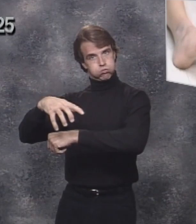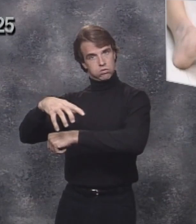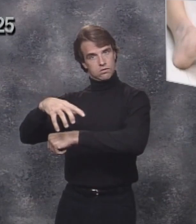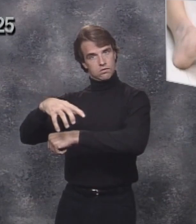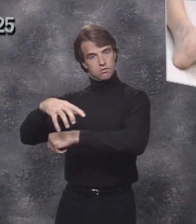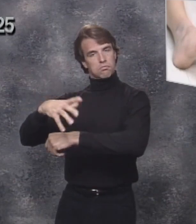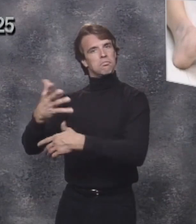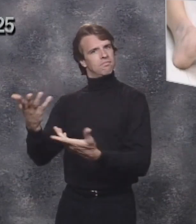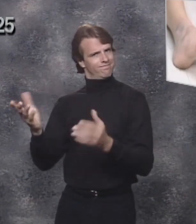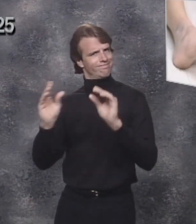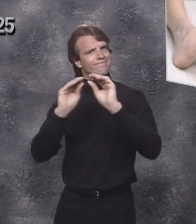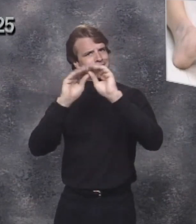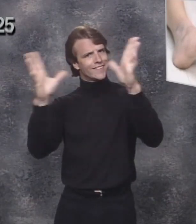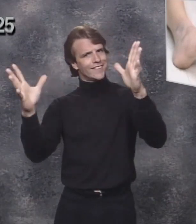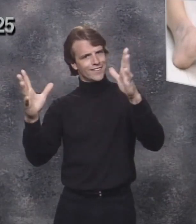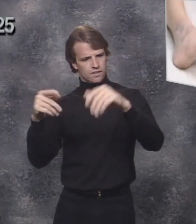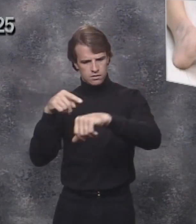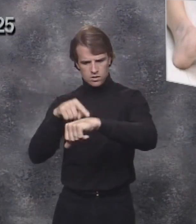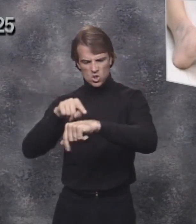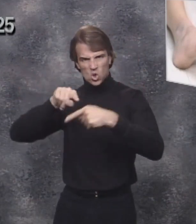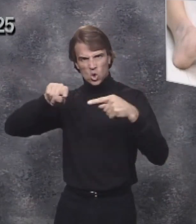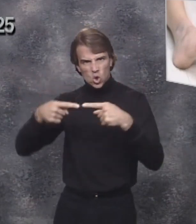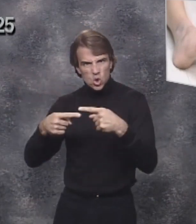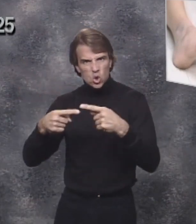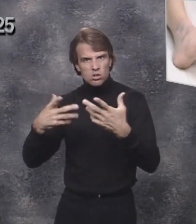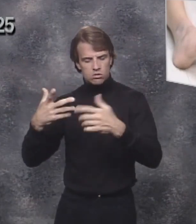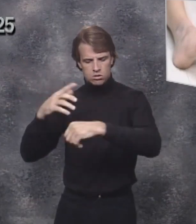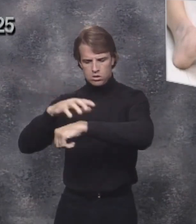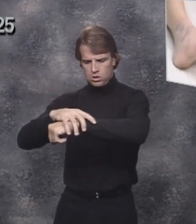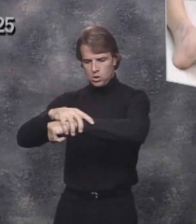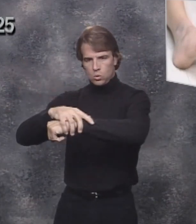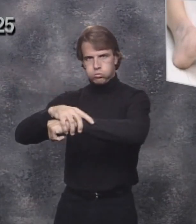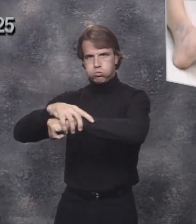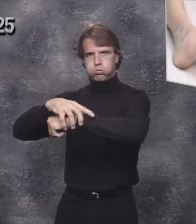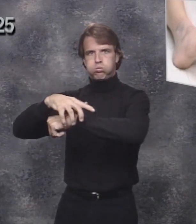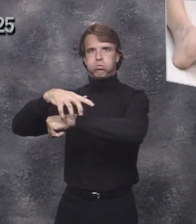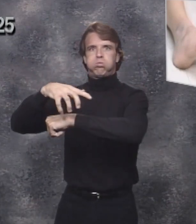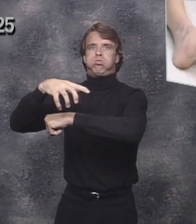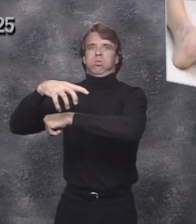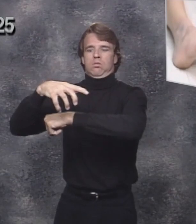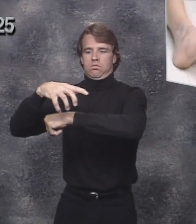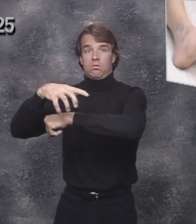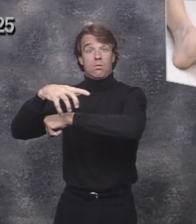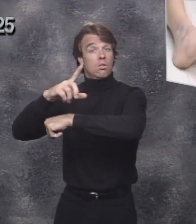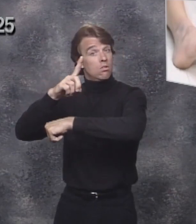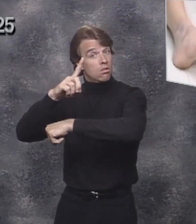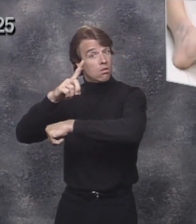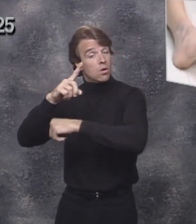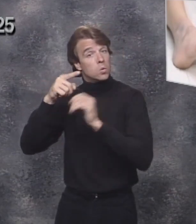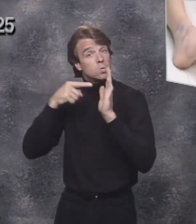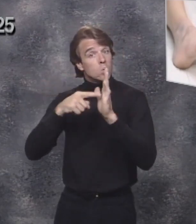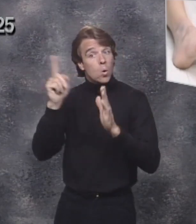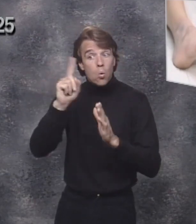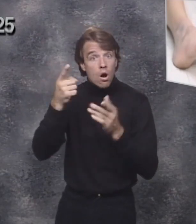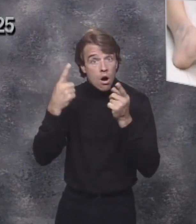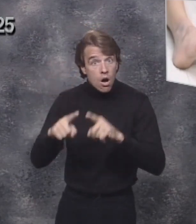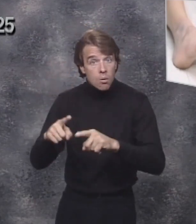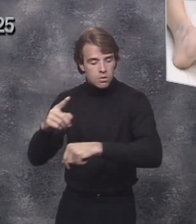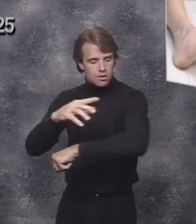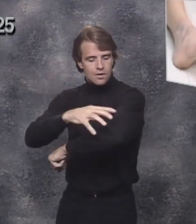Swollen. This is clear. You've hurt yourself and it swells. Oh, and this sign